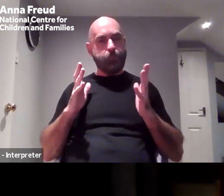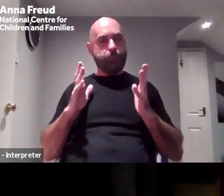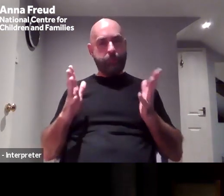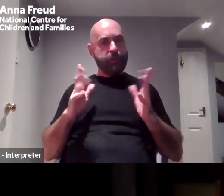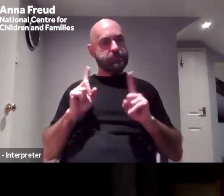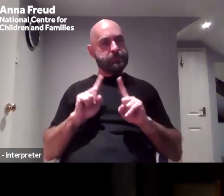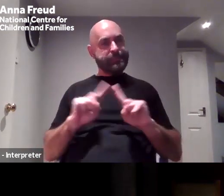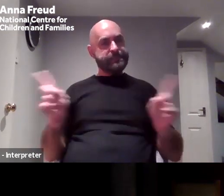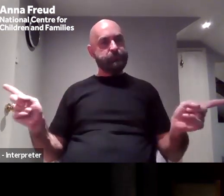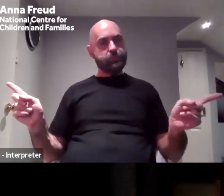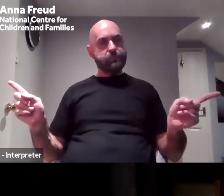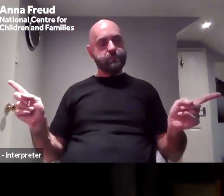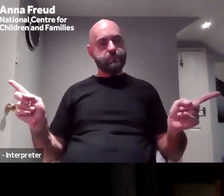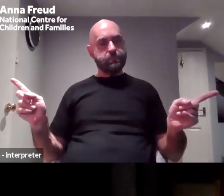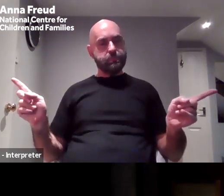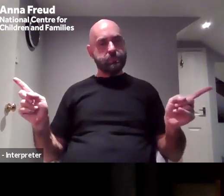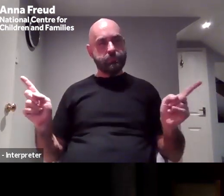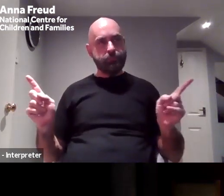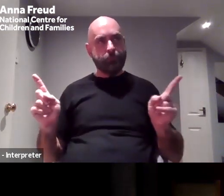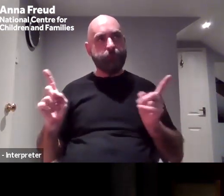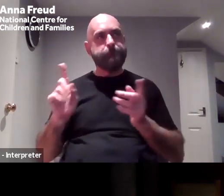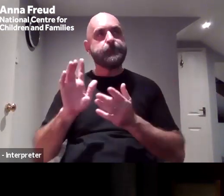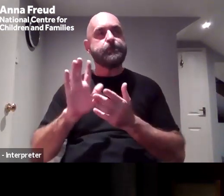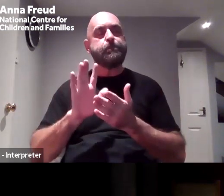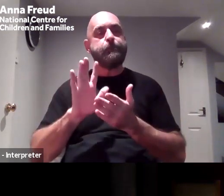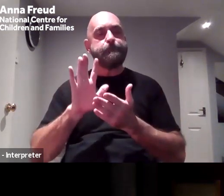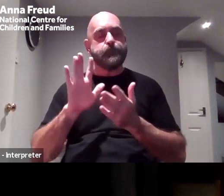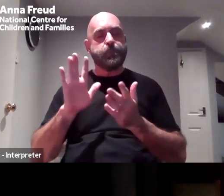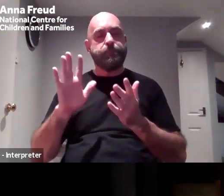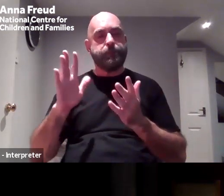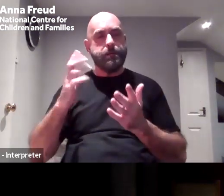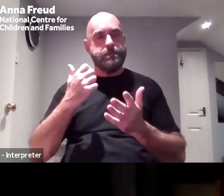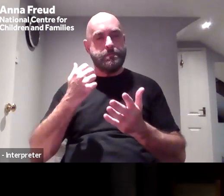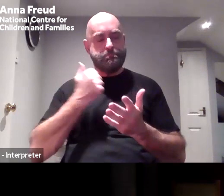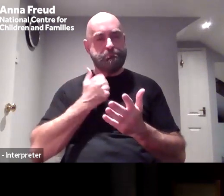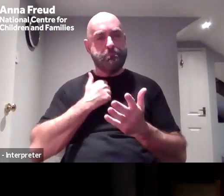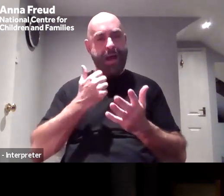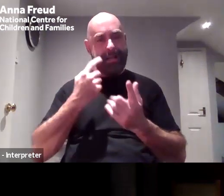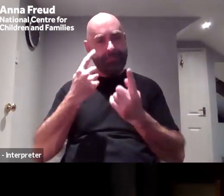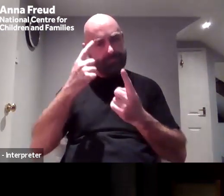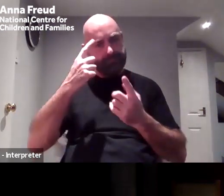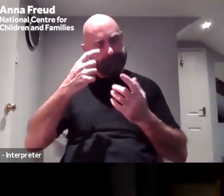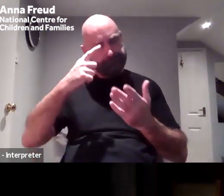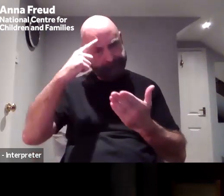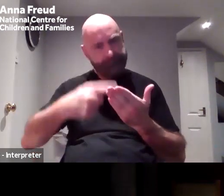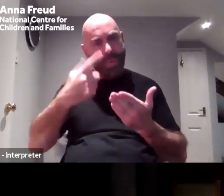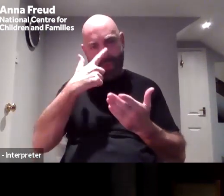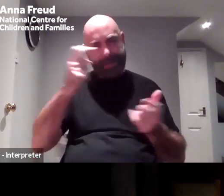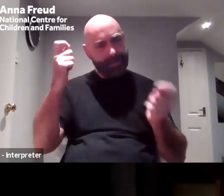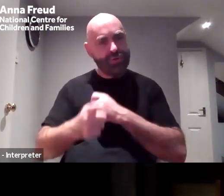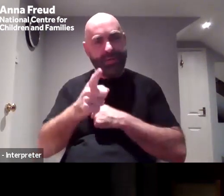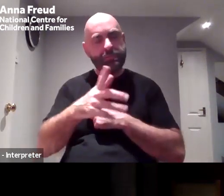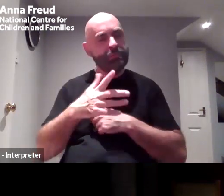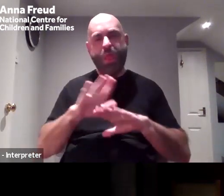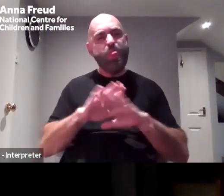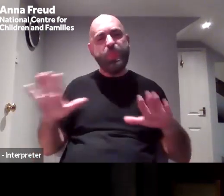different. And it means, my starting position is we can change that. That there's no reason